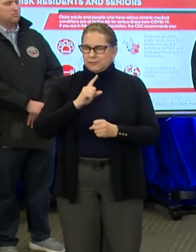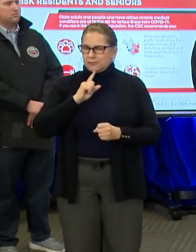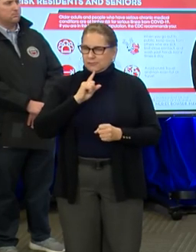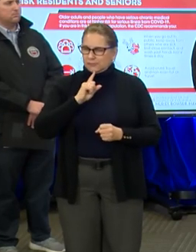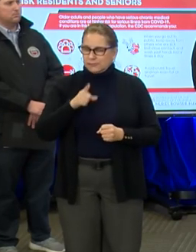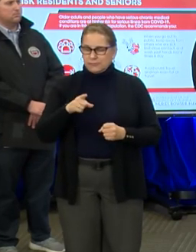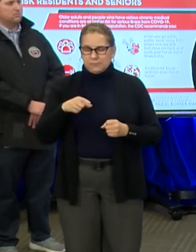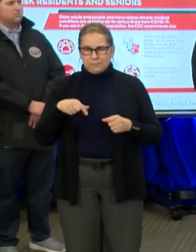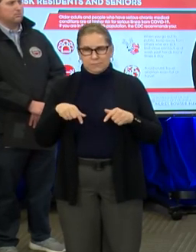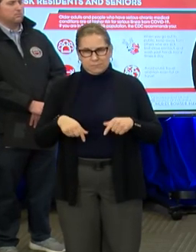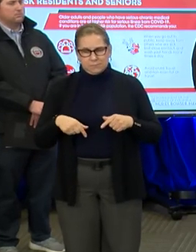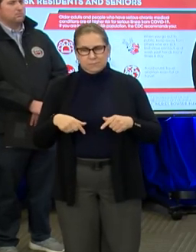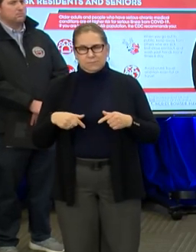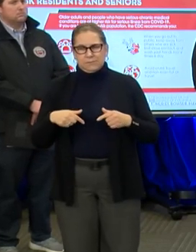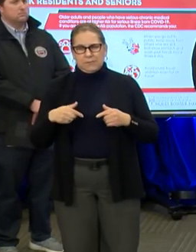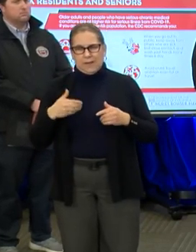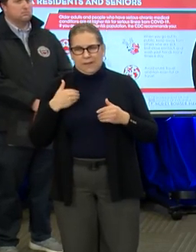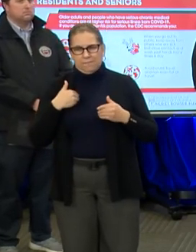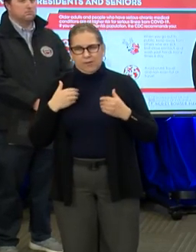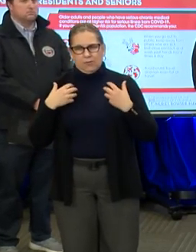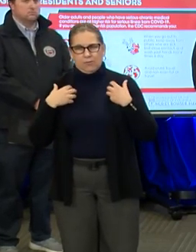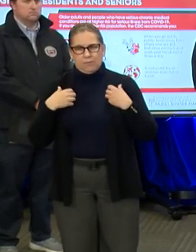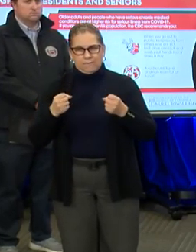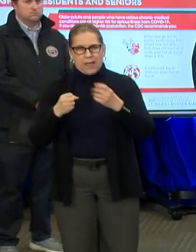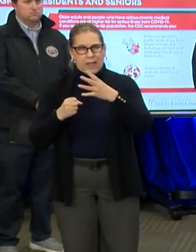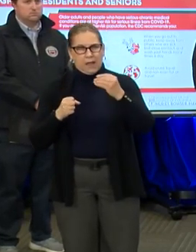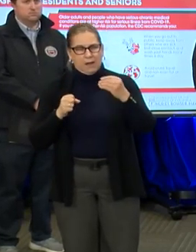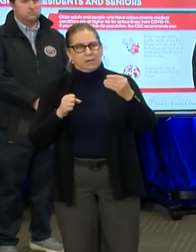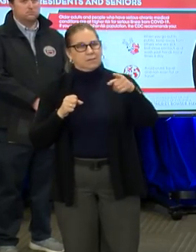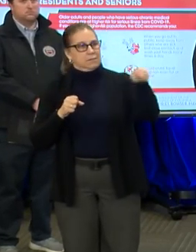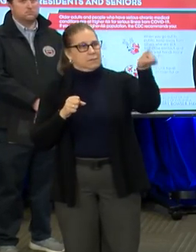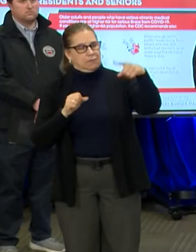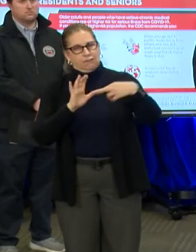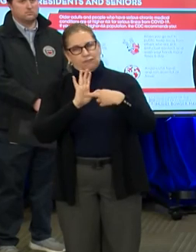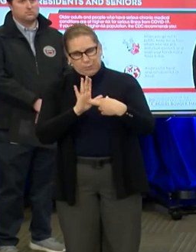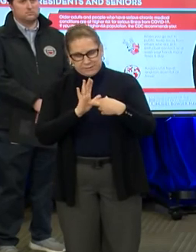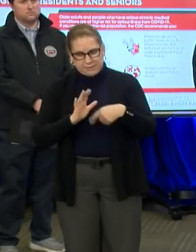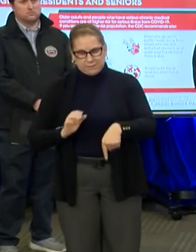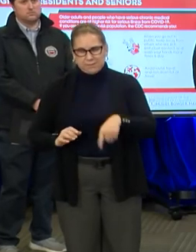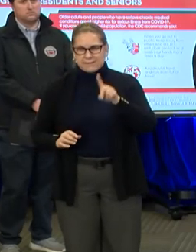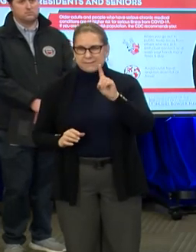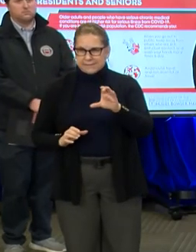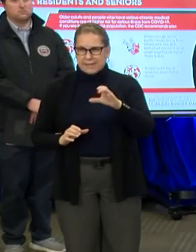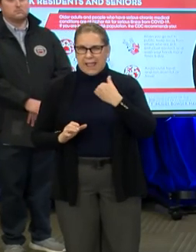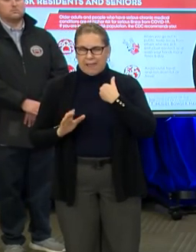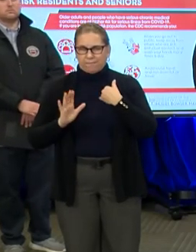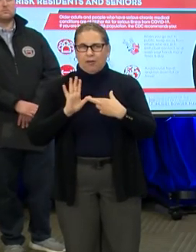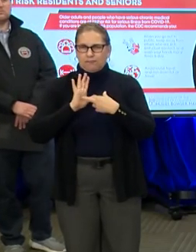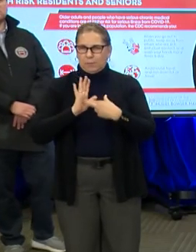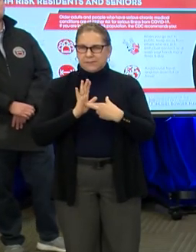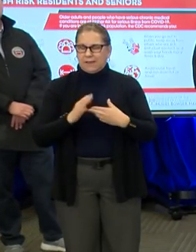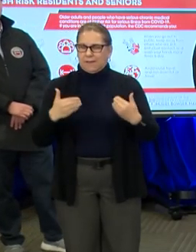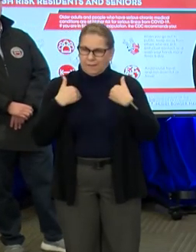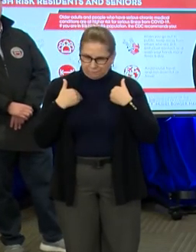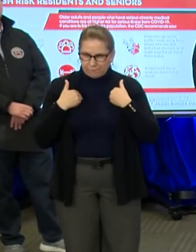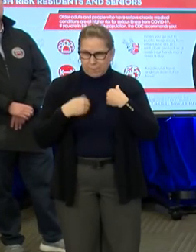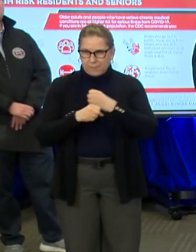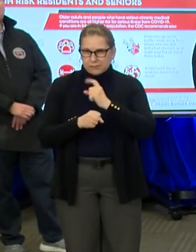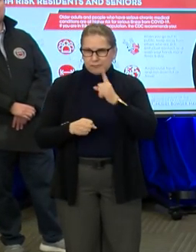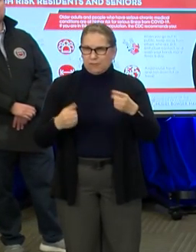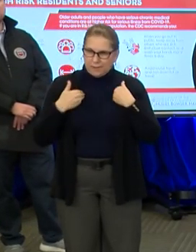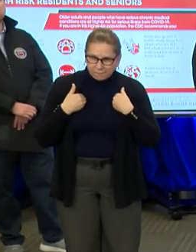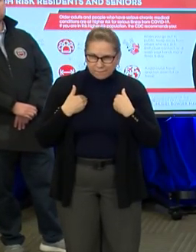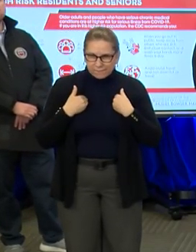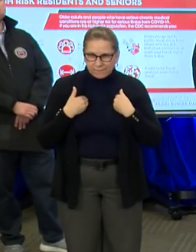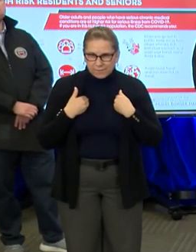are always represented. This is from Fennett from the Post. American College of Obstetrics and Gynecologists declared